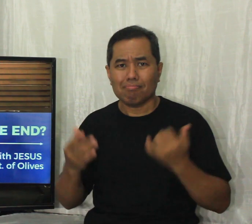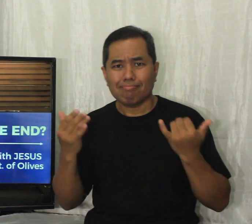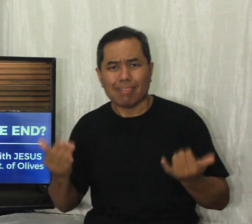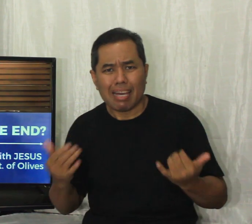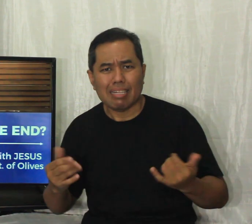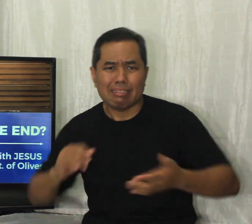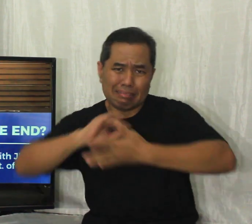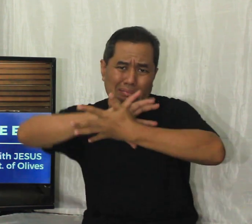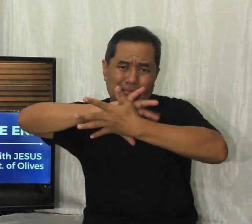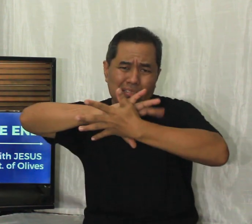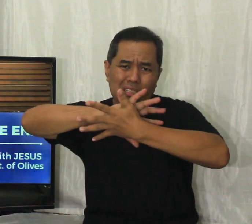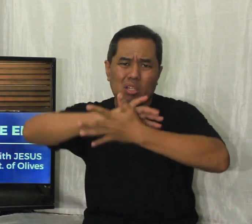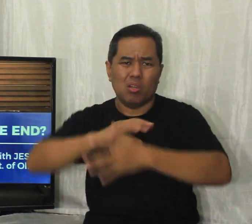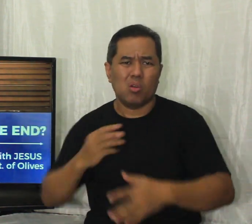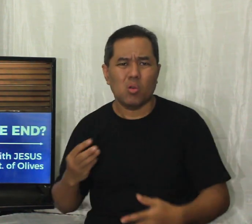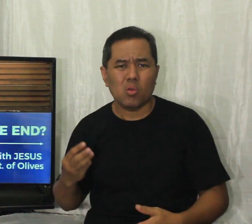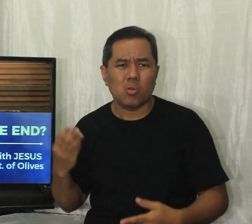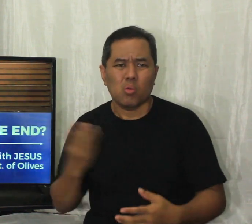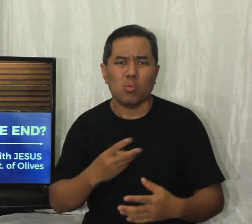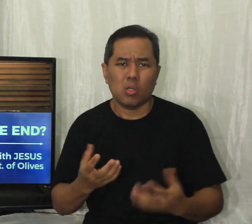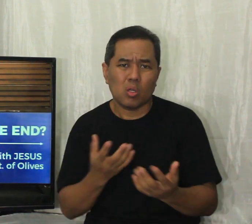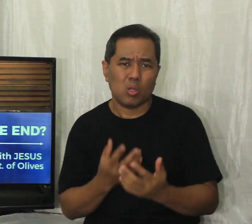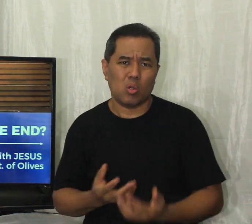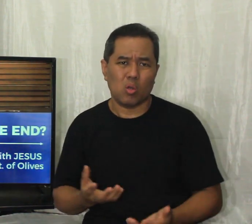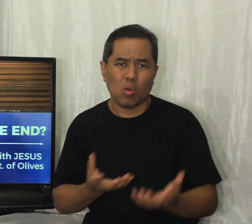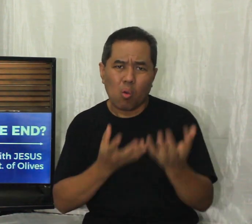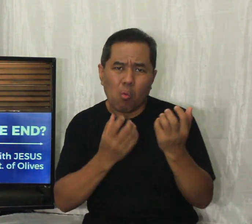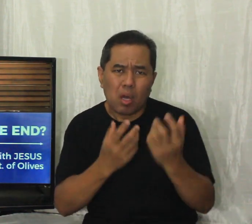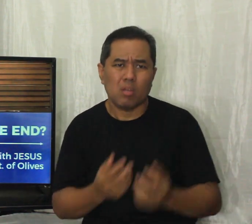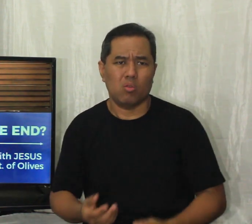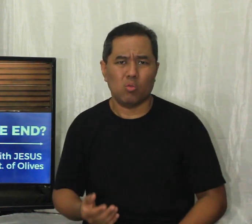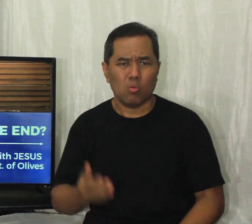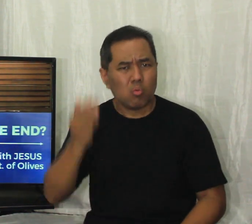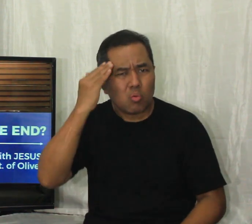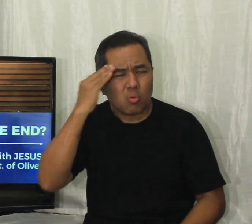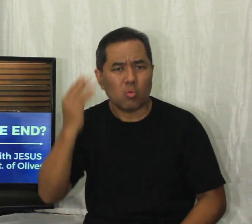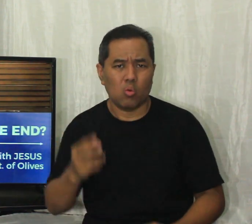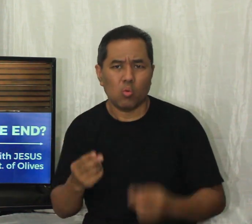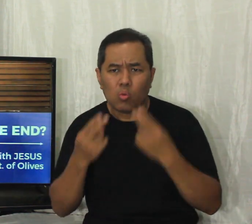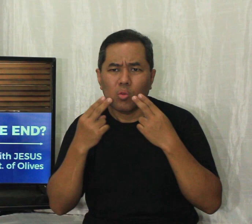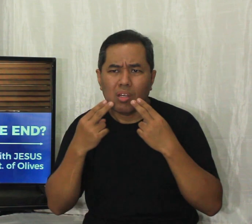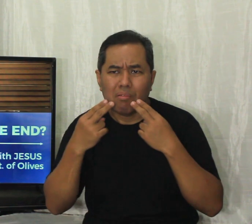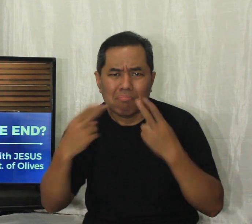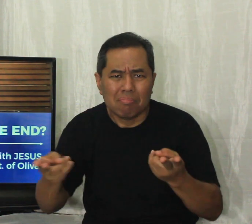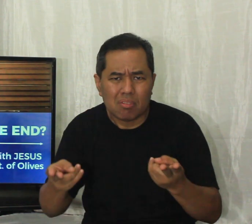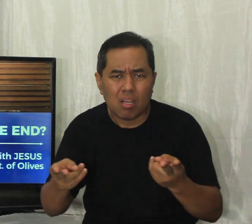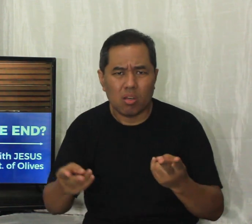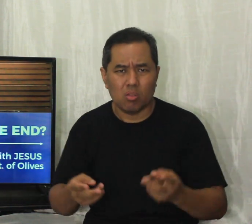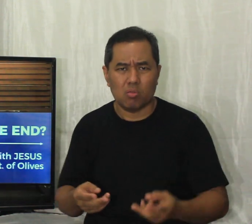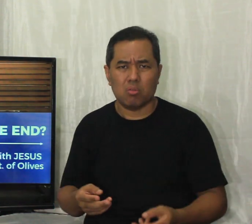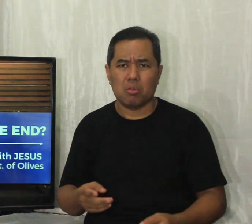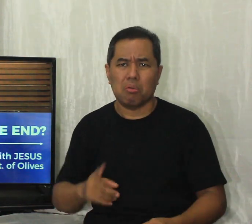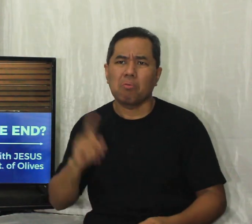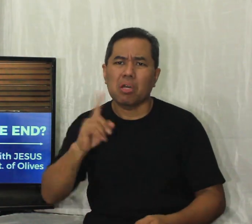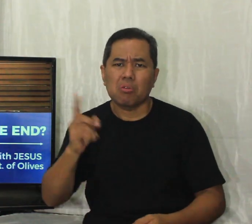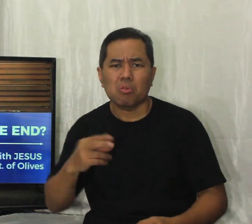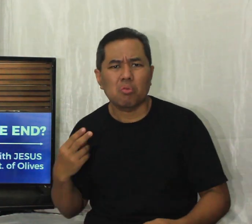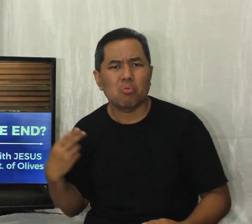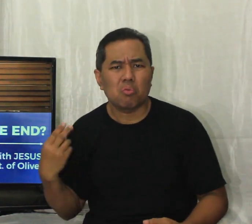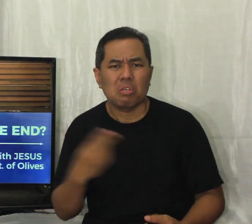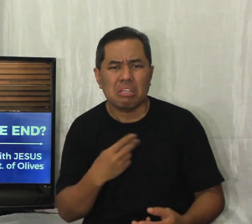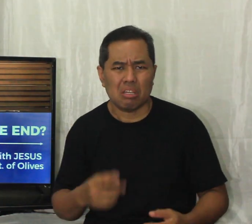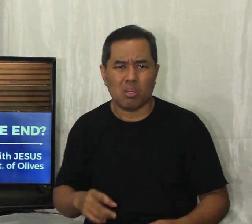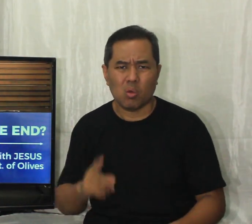could we catch it, how could we prevent ourselves from getting it, and then what are the restrictions? Can we go out? Should we stay at home? What should we